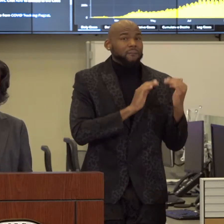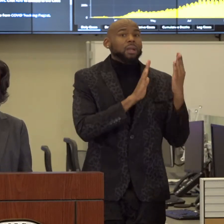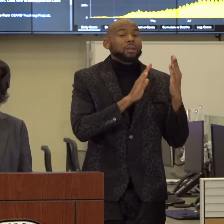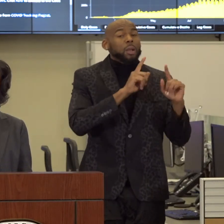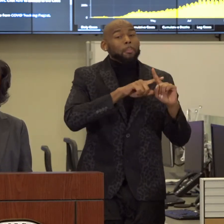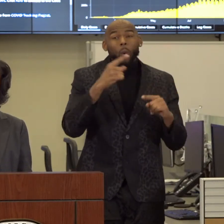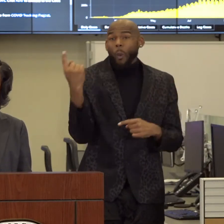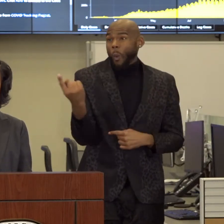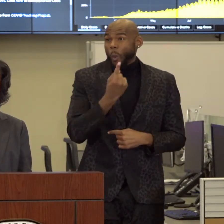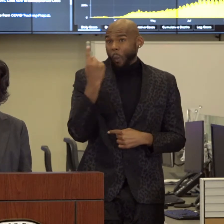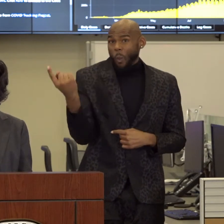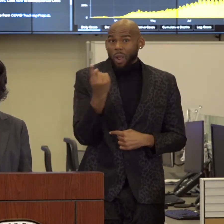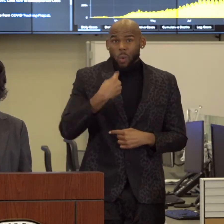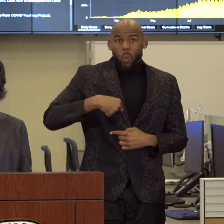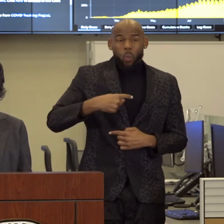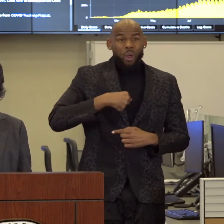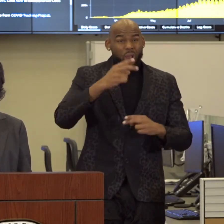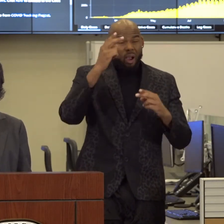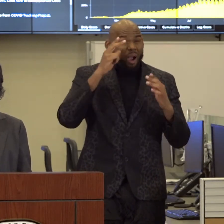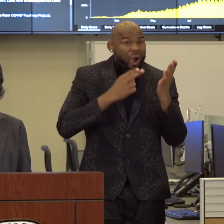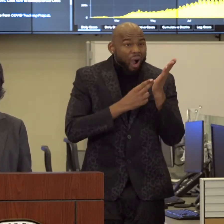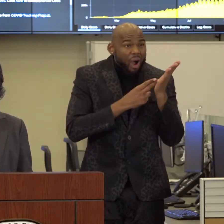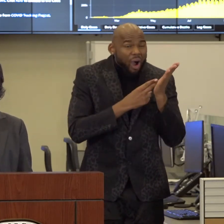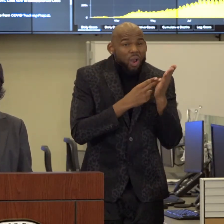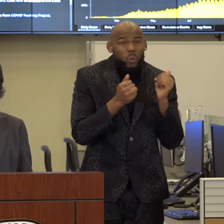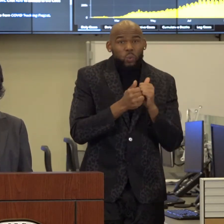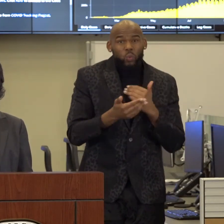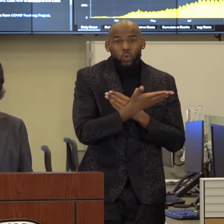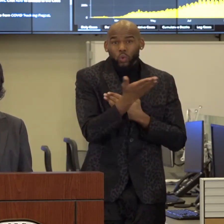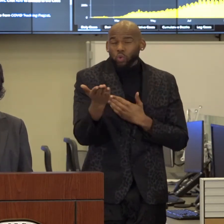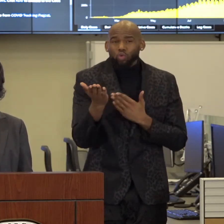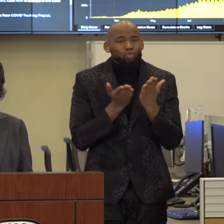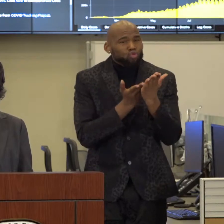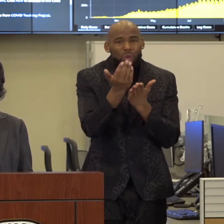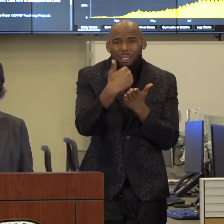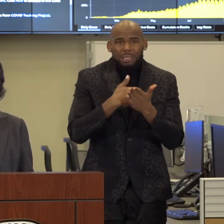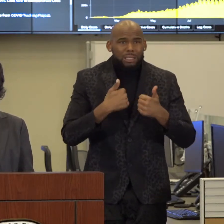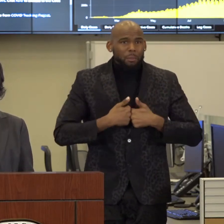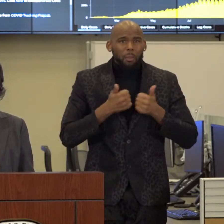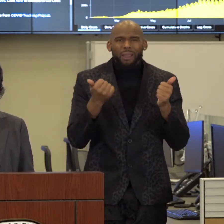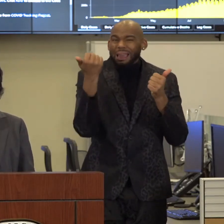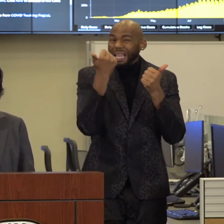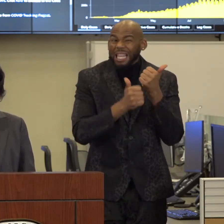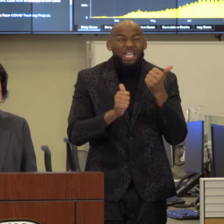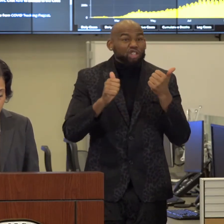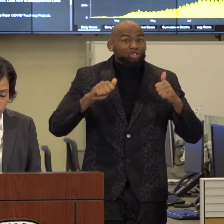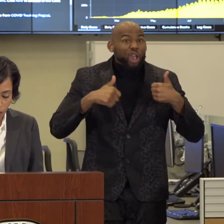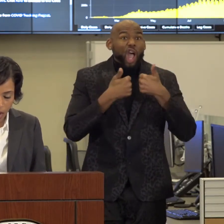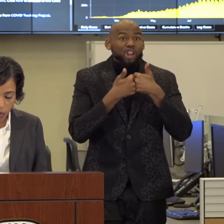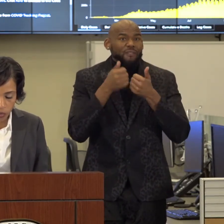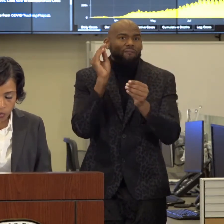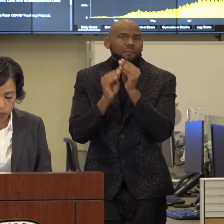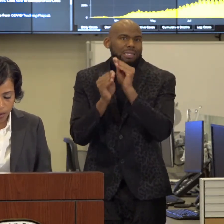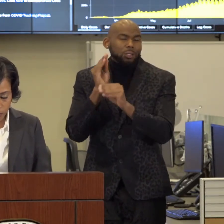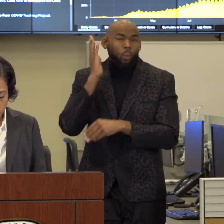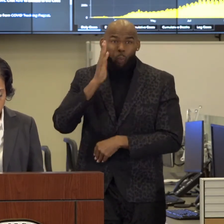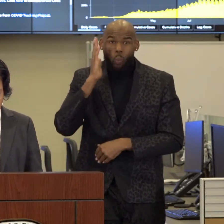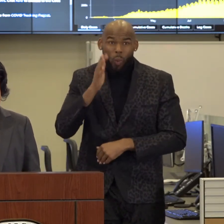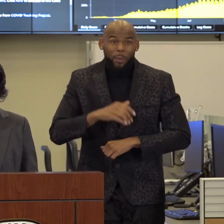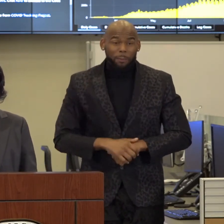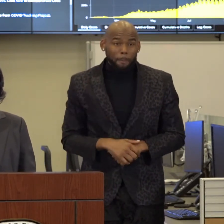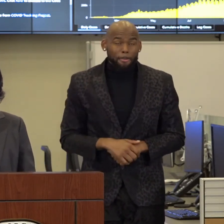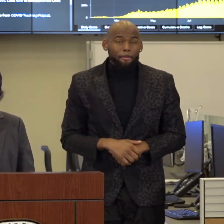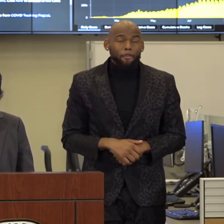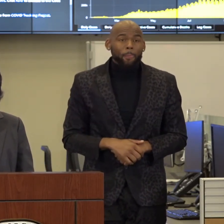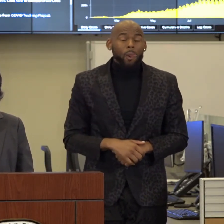be honest with you, open with you, and transparent with you. And any challenge that we find, we're going to fix it. I also promise